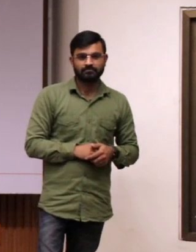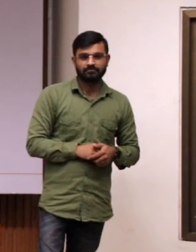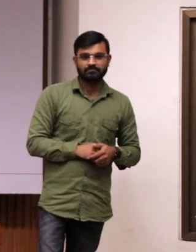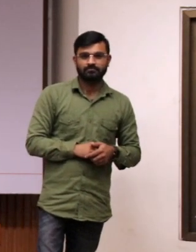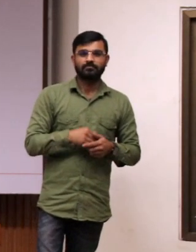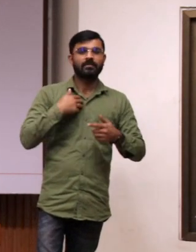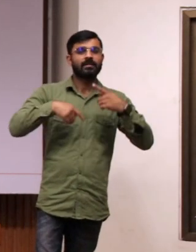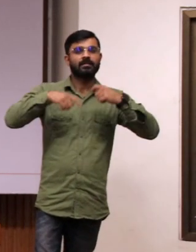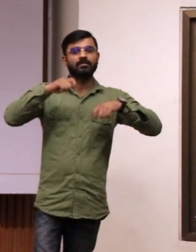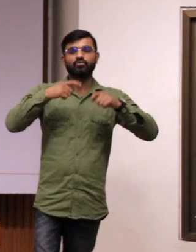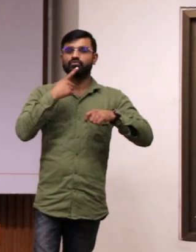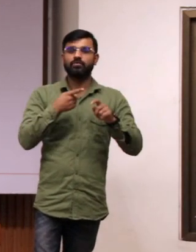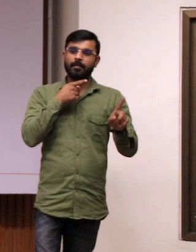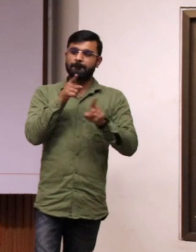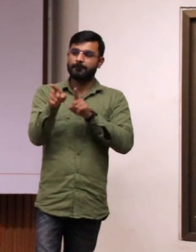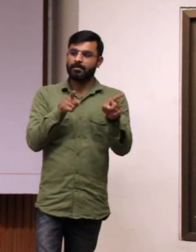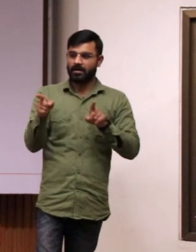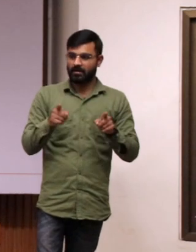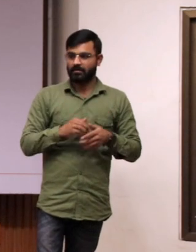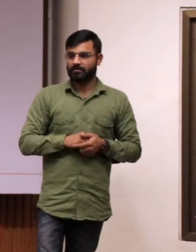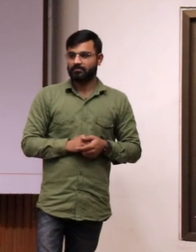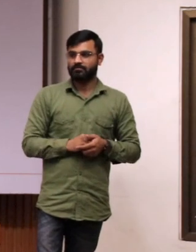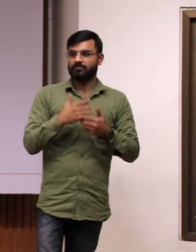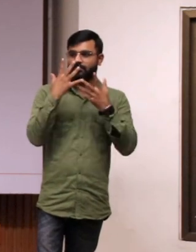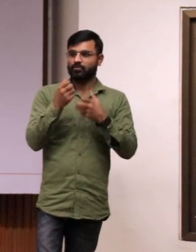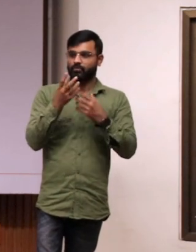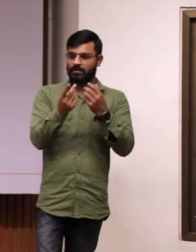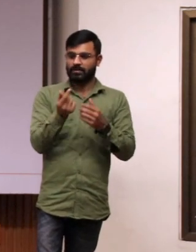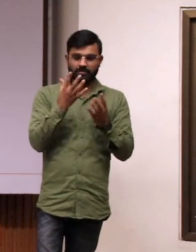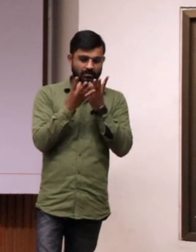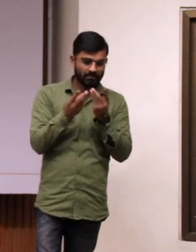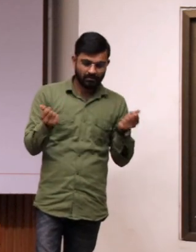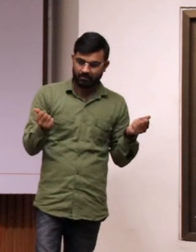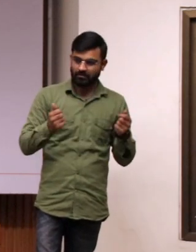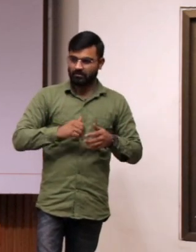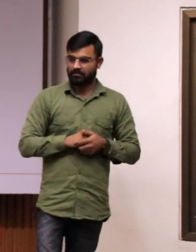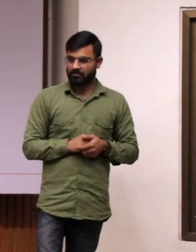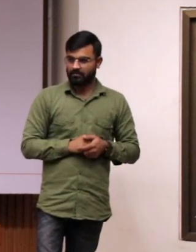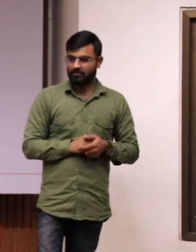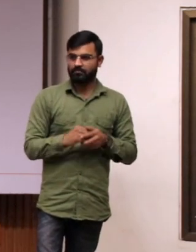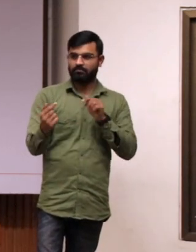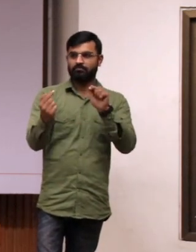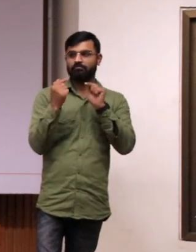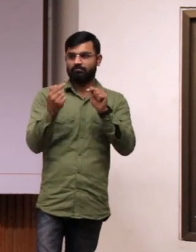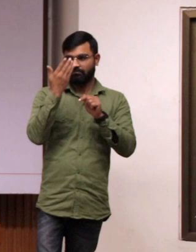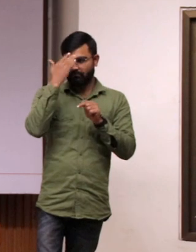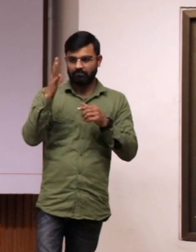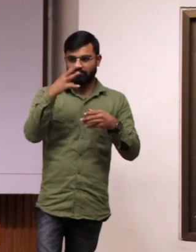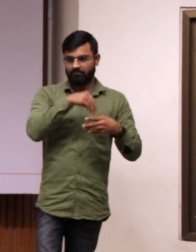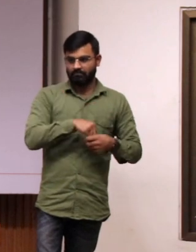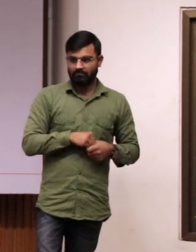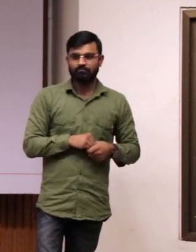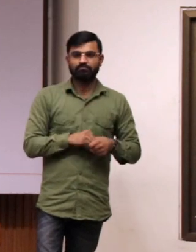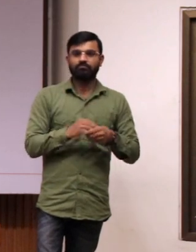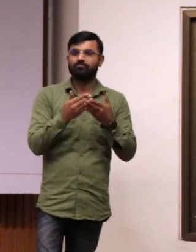please. Judiciary is also to be blamed. Yes. They want quick solution, and the arguments are often, kar